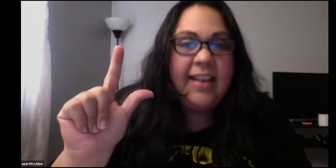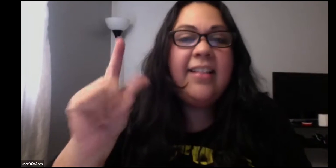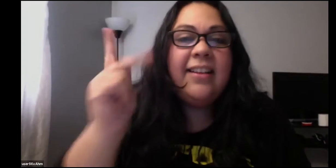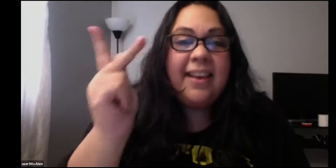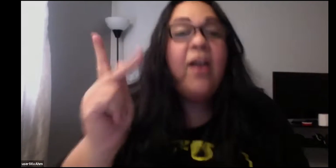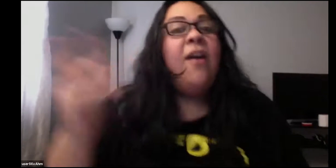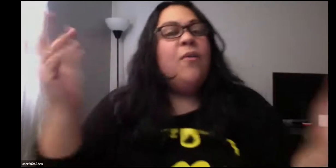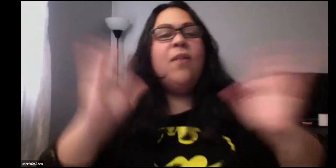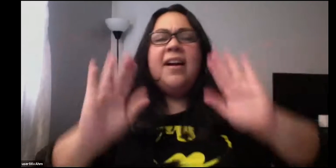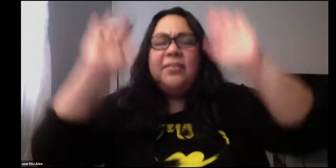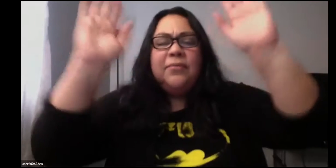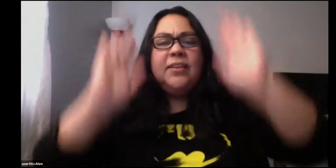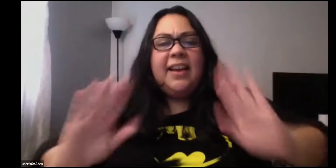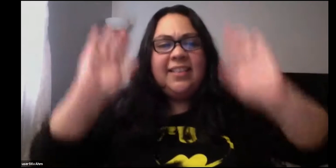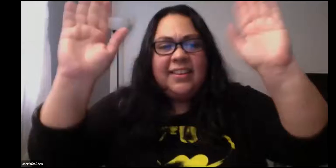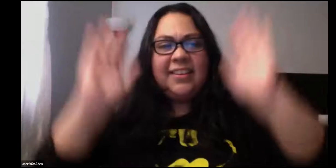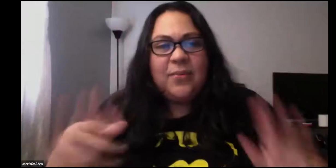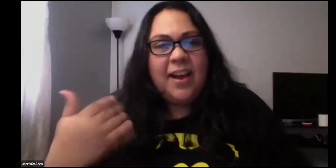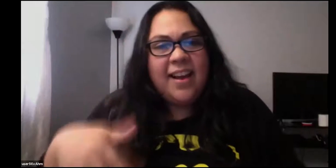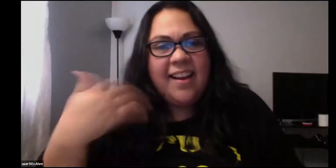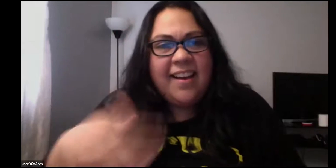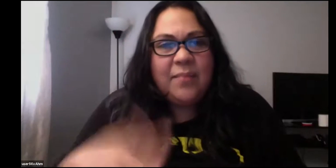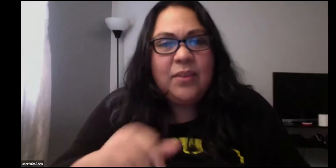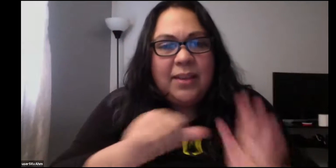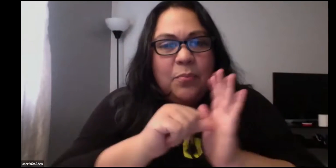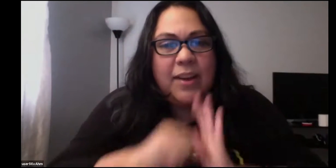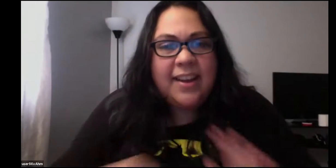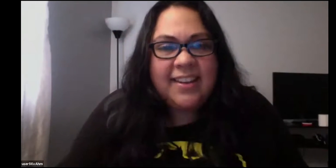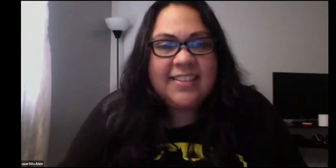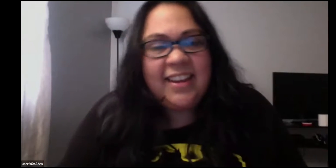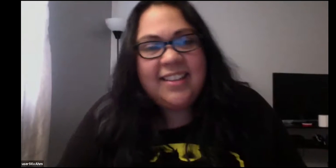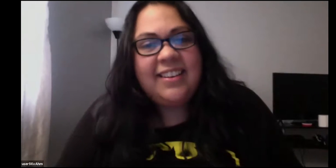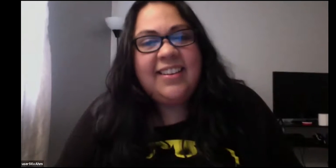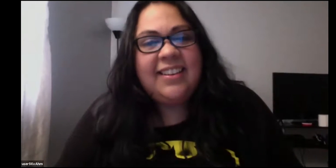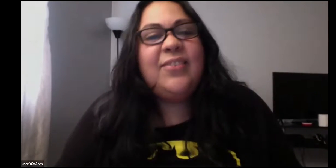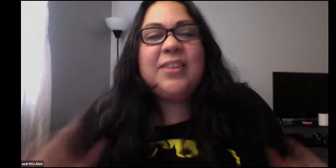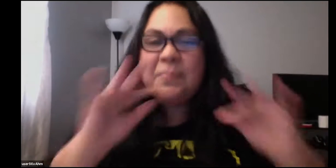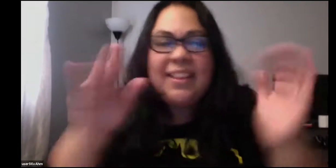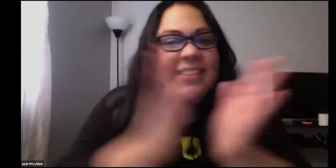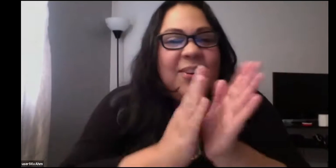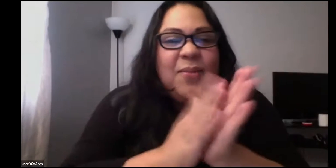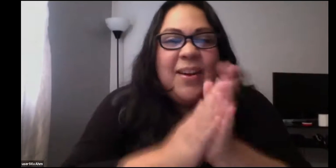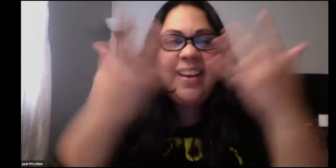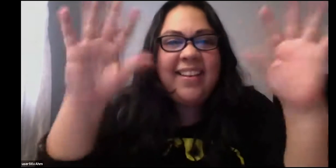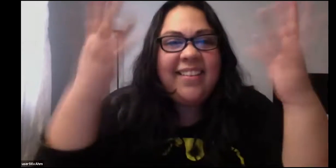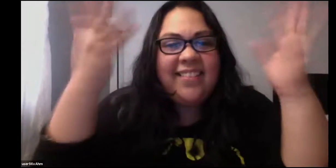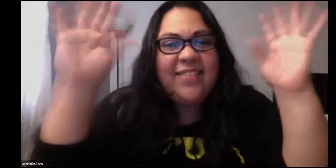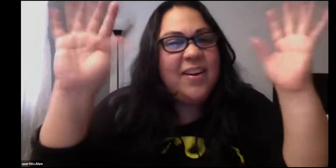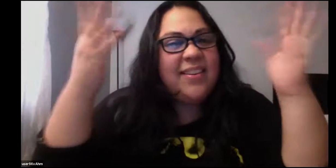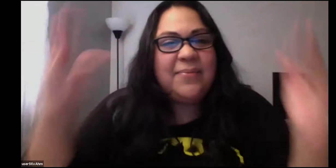K. Wonderful, Kaylin. Wow, I'm really impressed, Kaylin. You're spelling so well.